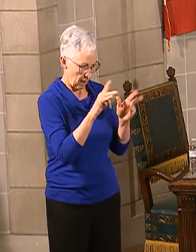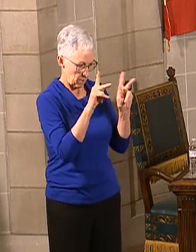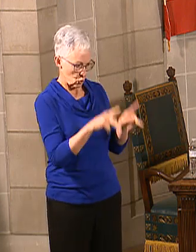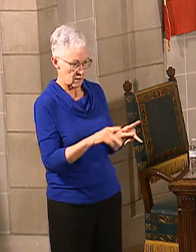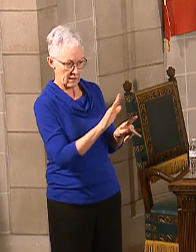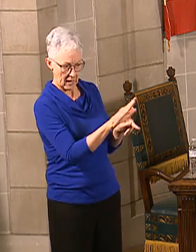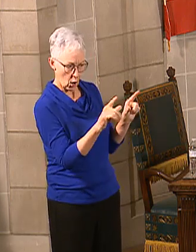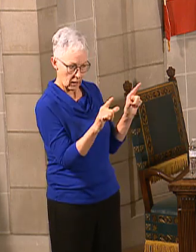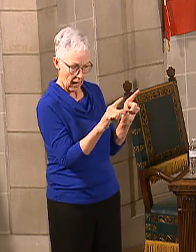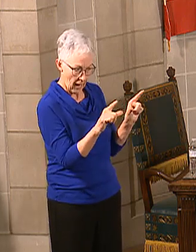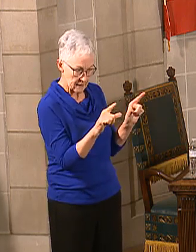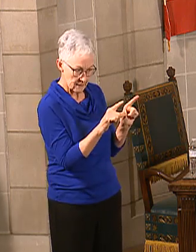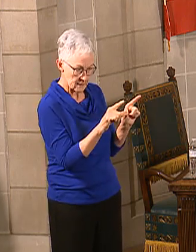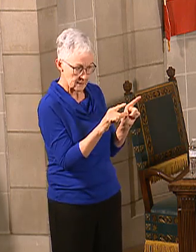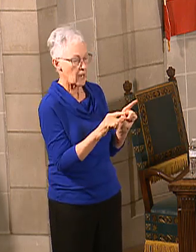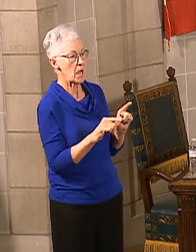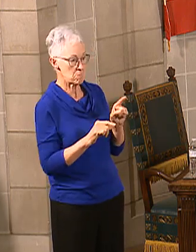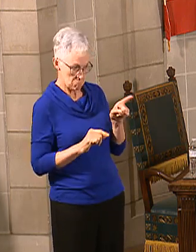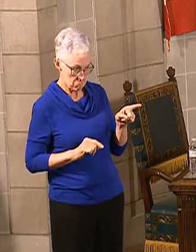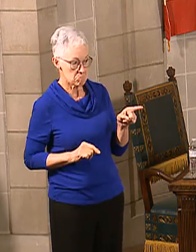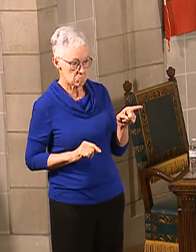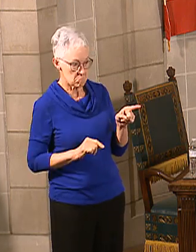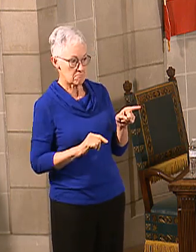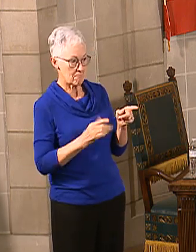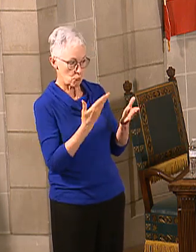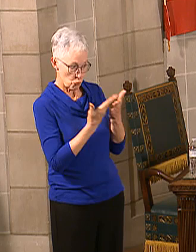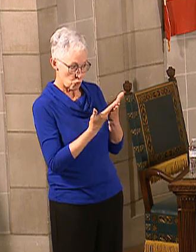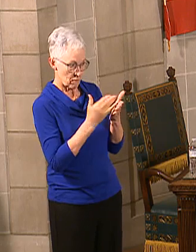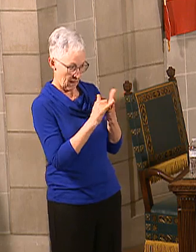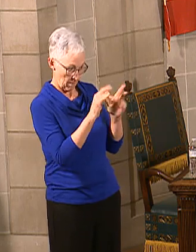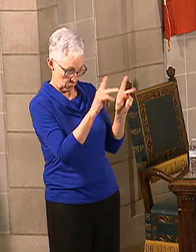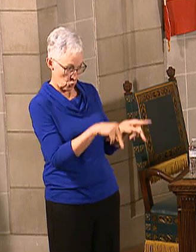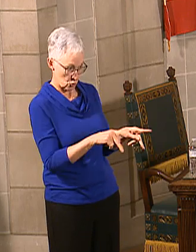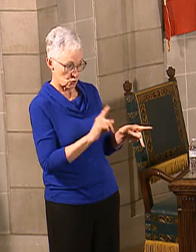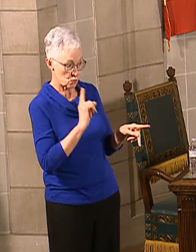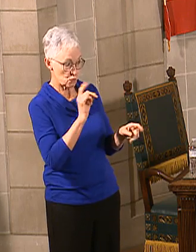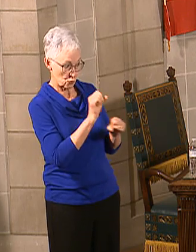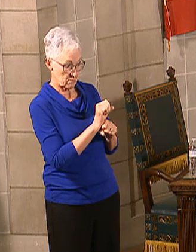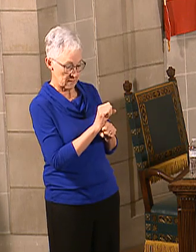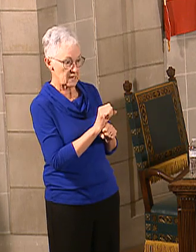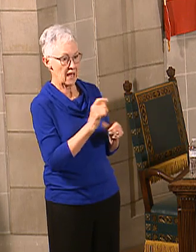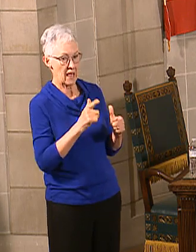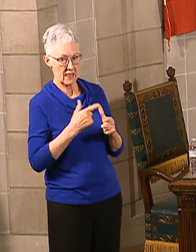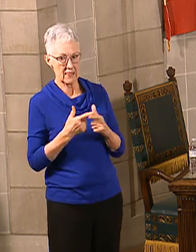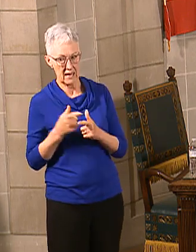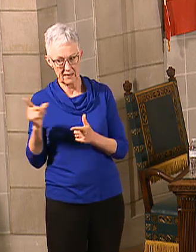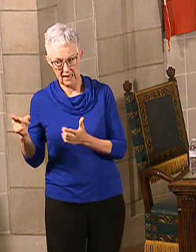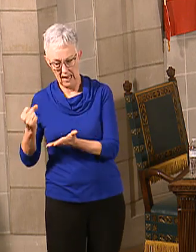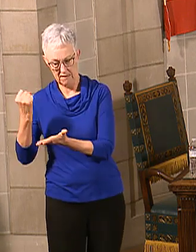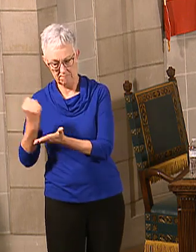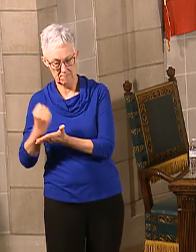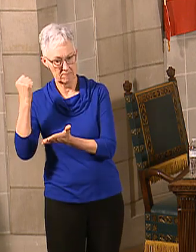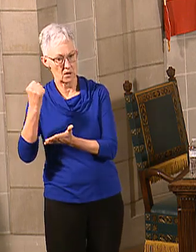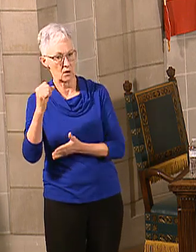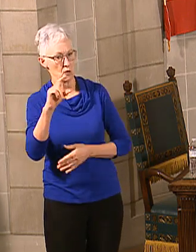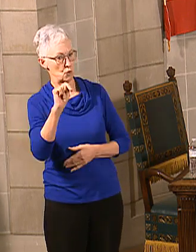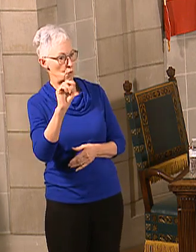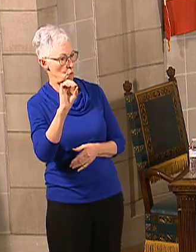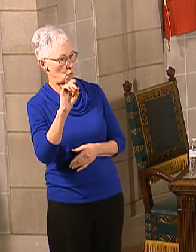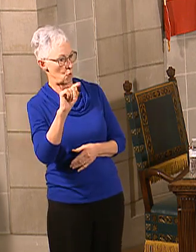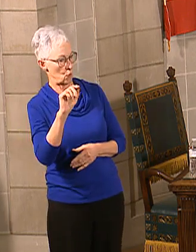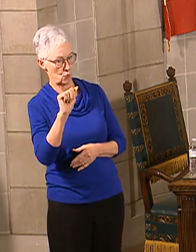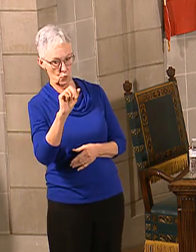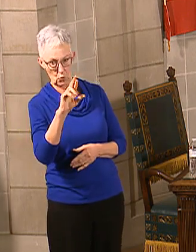them to do it remotely. So as you can imagine, again, when we're trying to really emphasize this social distancing, doing things remotely is a good thing. We want to promote